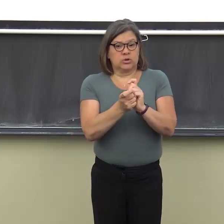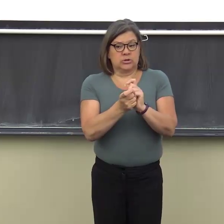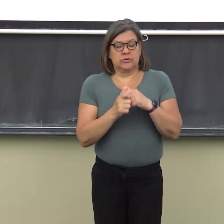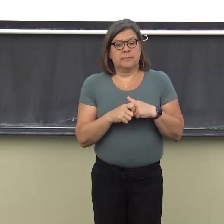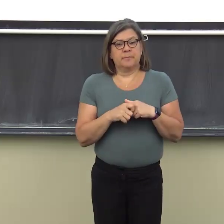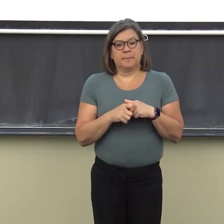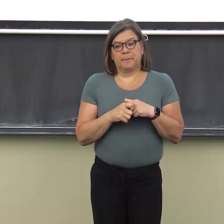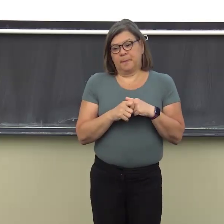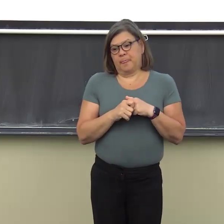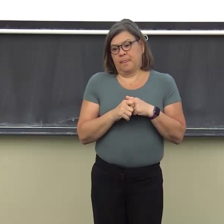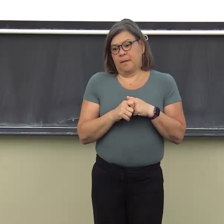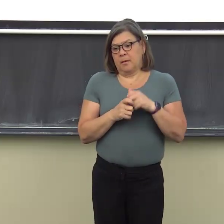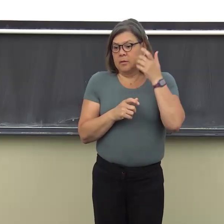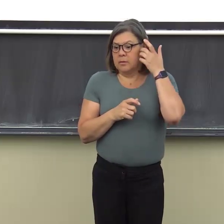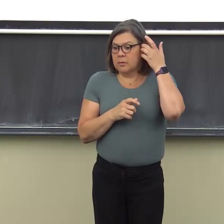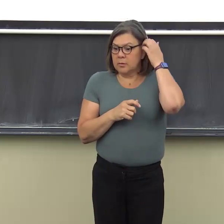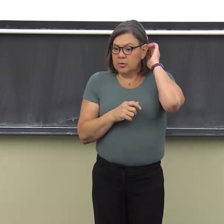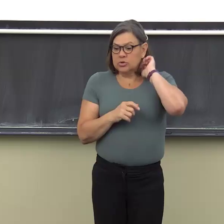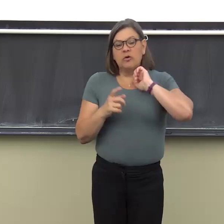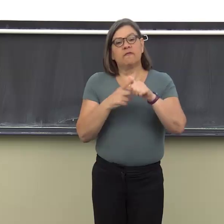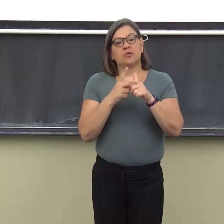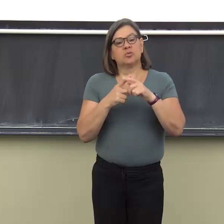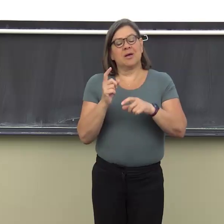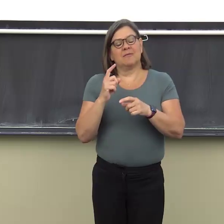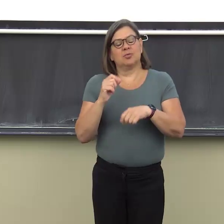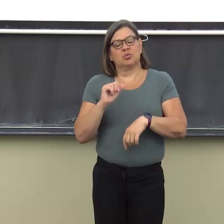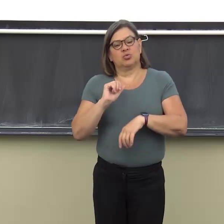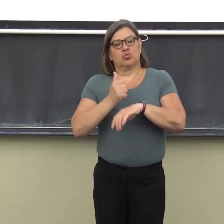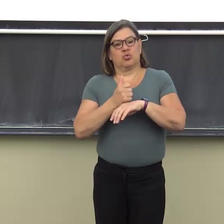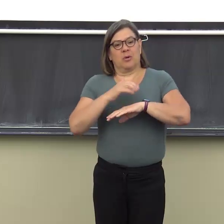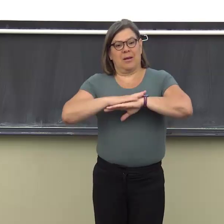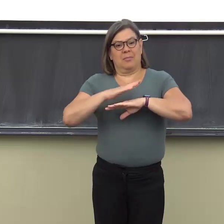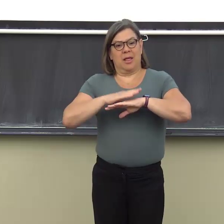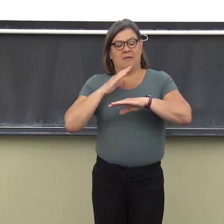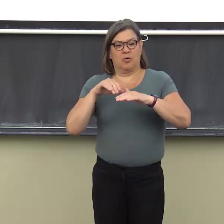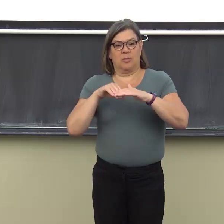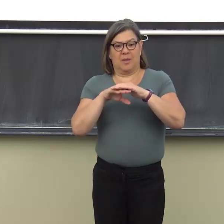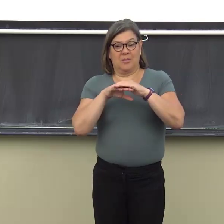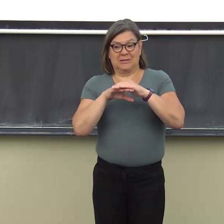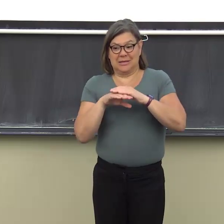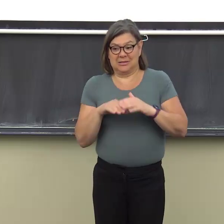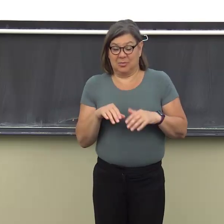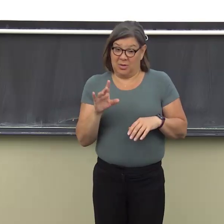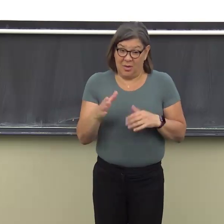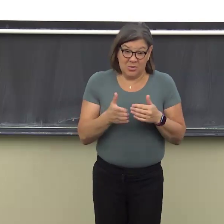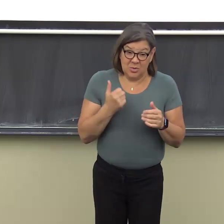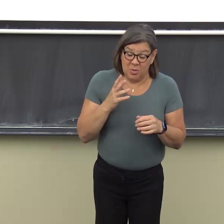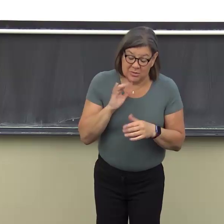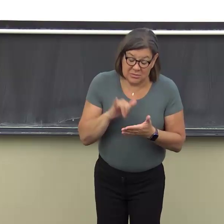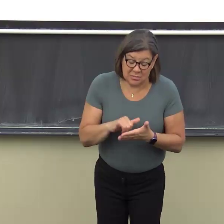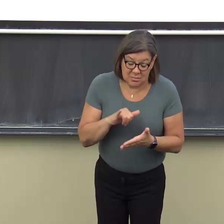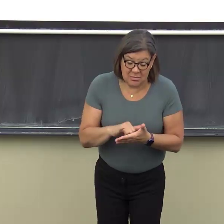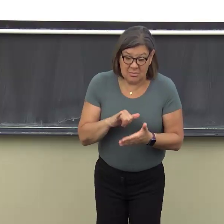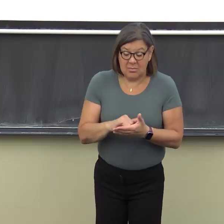to get practically, the first thing I had to do was create a platform we could all talk and work on that was accessible. That was really impossible to come up